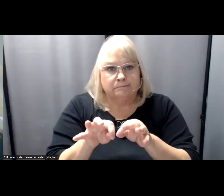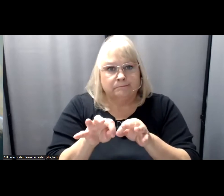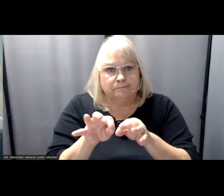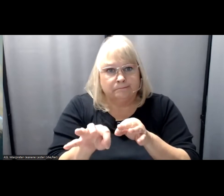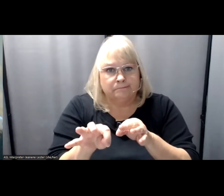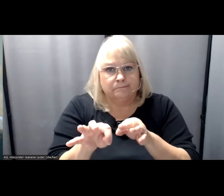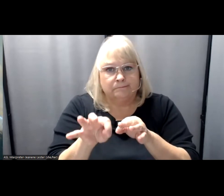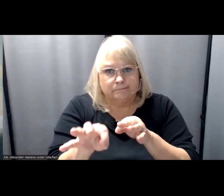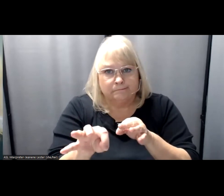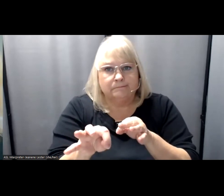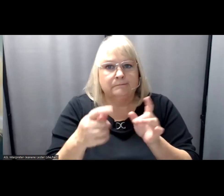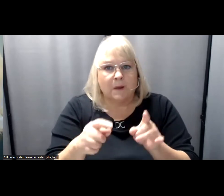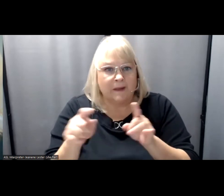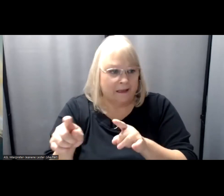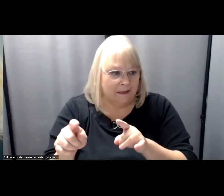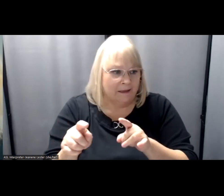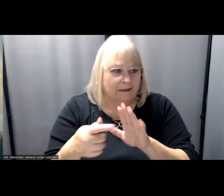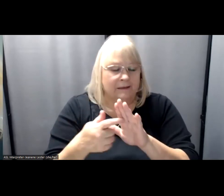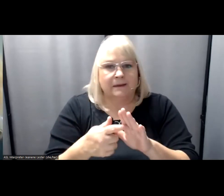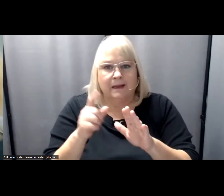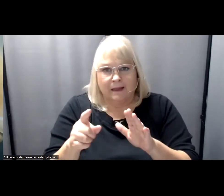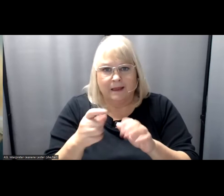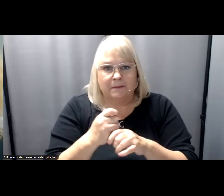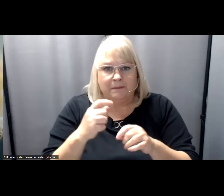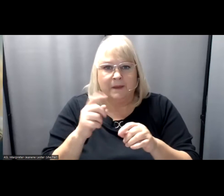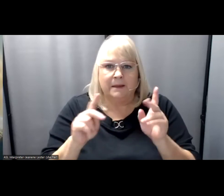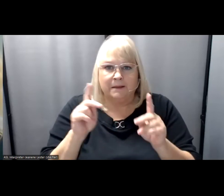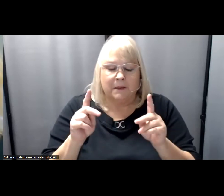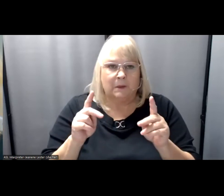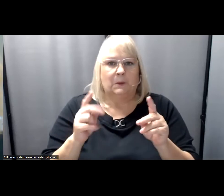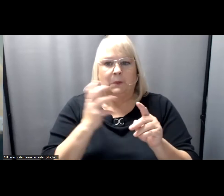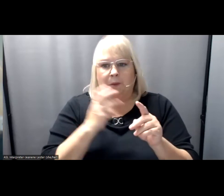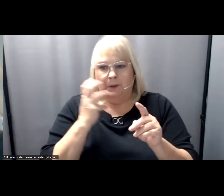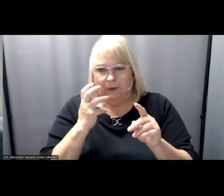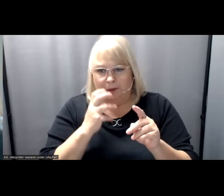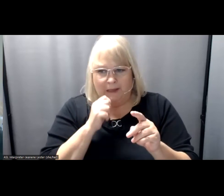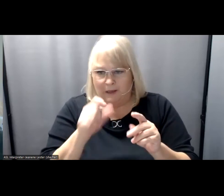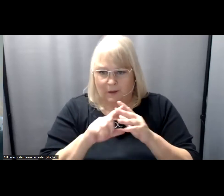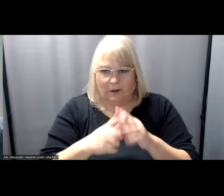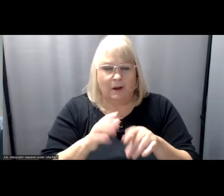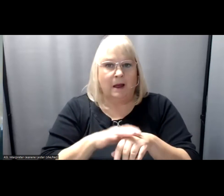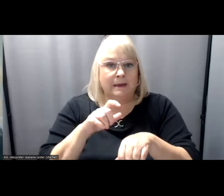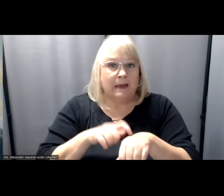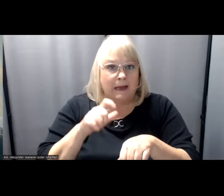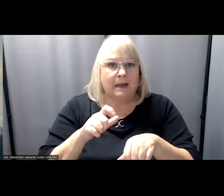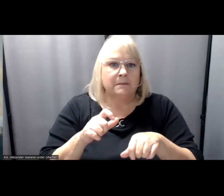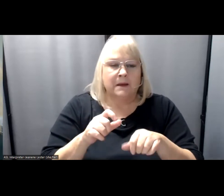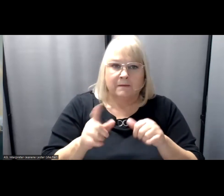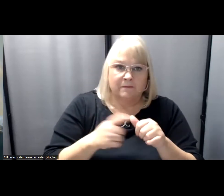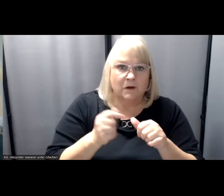common symptom that drives people crazy in meetings, that they don't start on time. They spend the first few